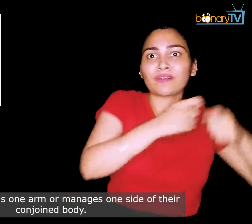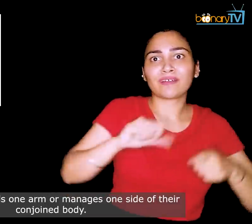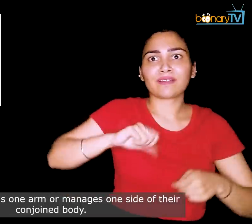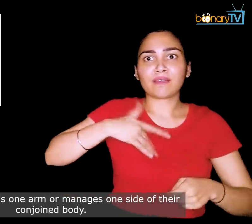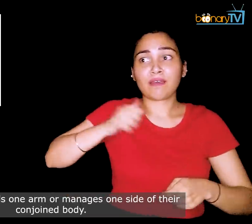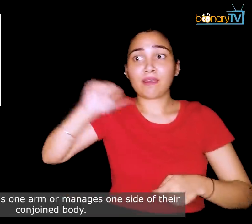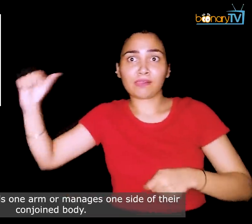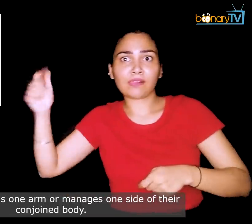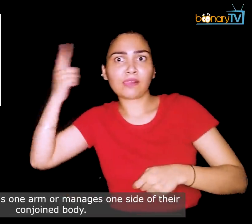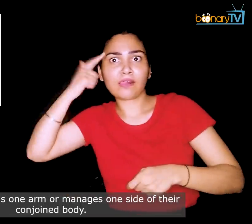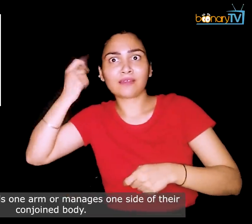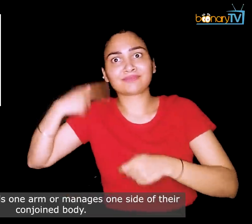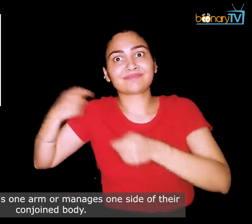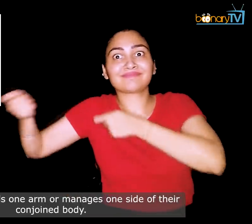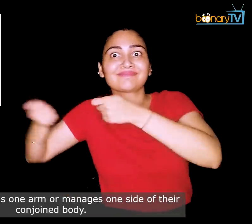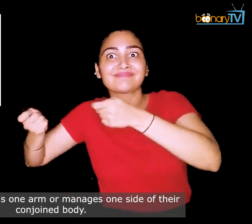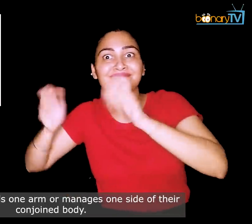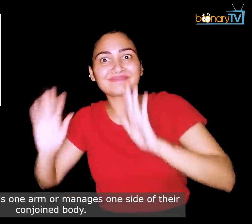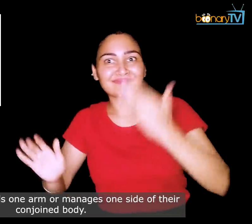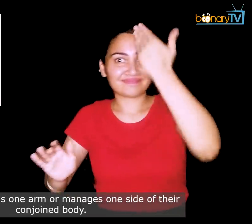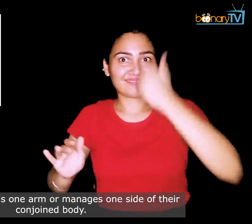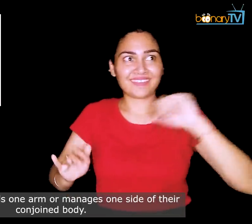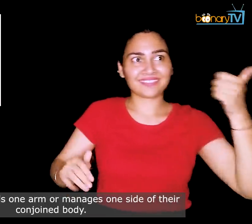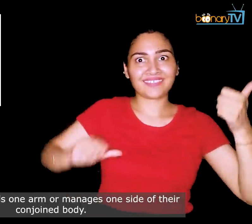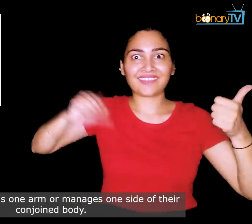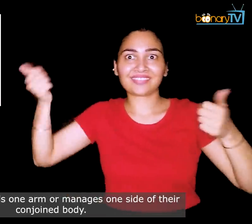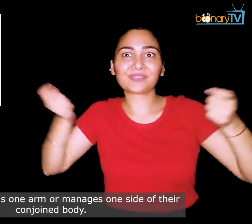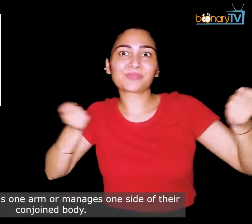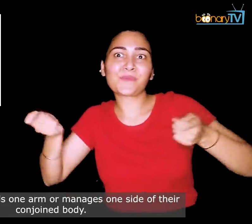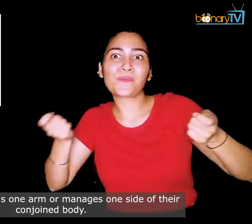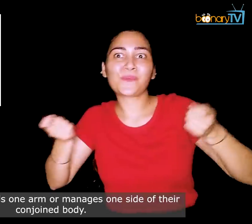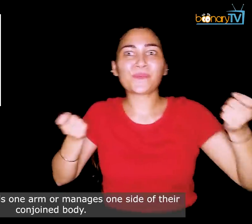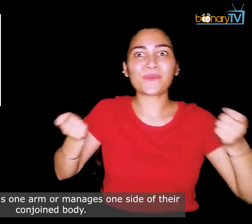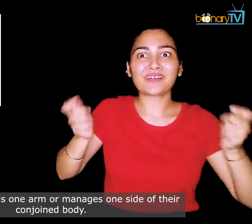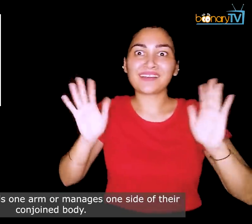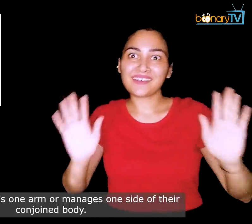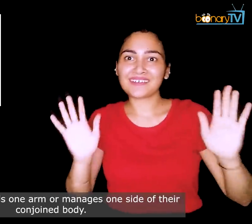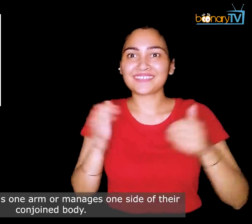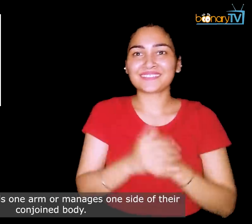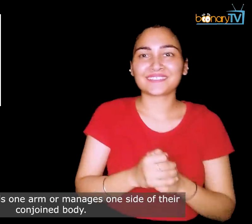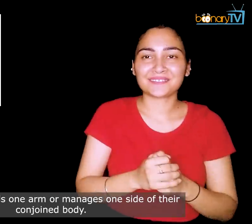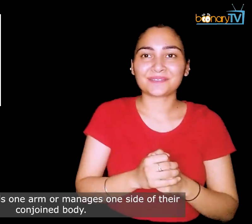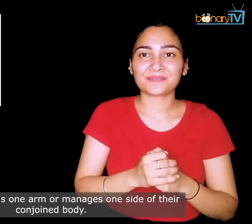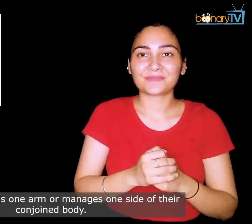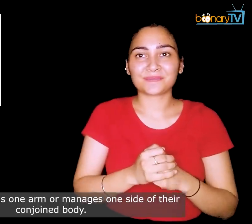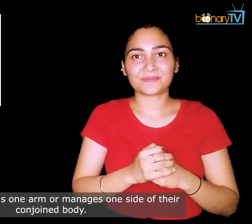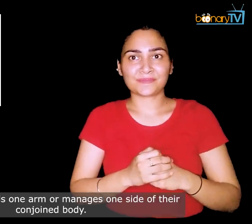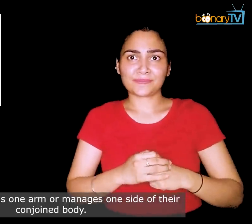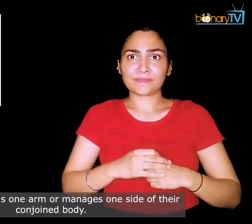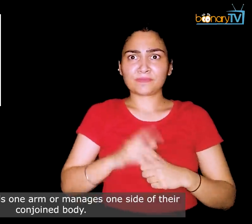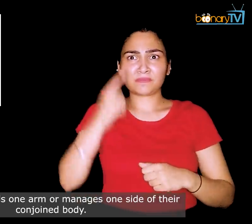twin controls one arm or manages one side of their conjoined body.